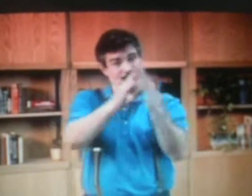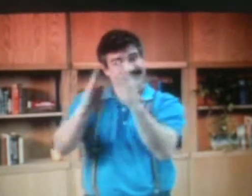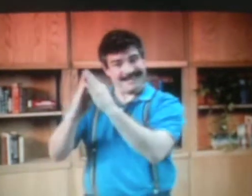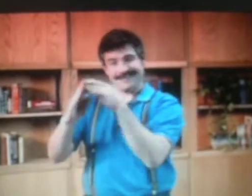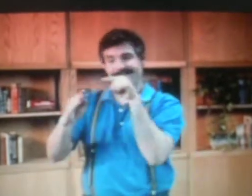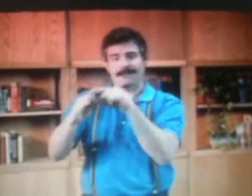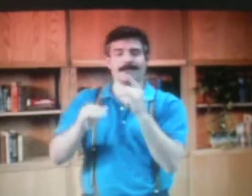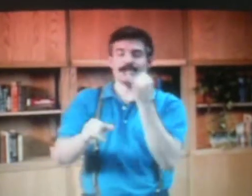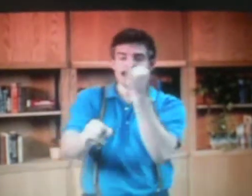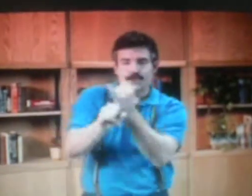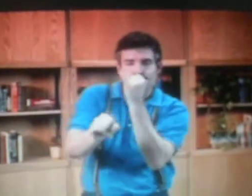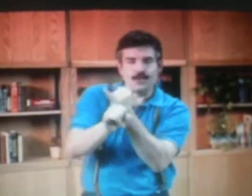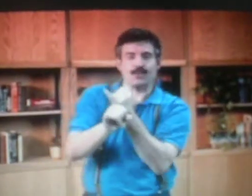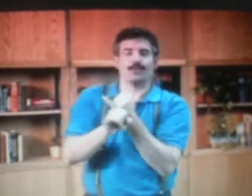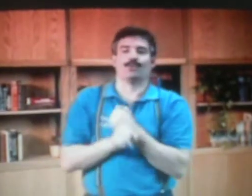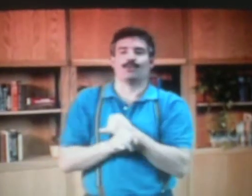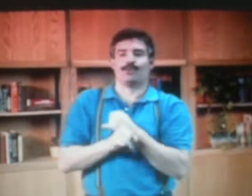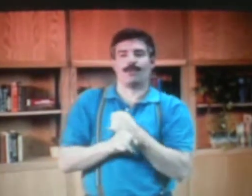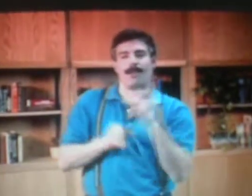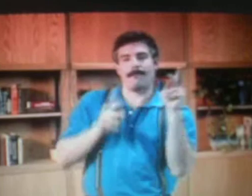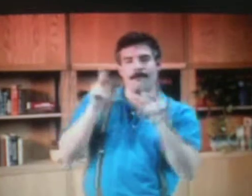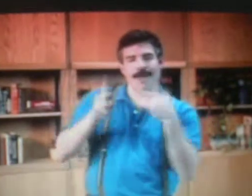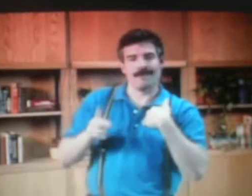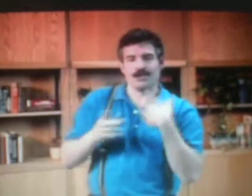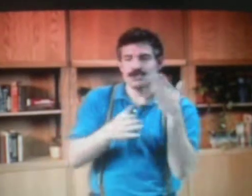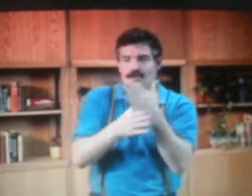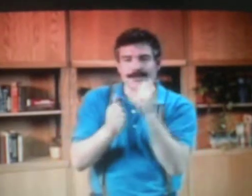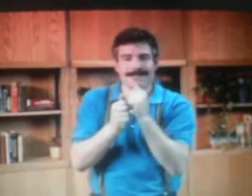I grew up in a deaf community in a residential schools.